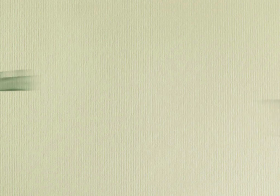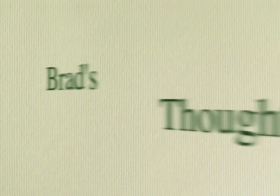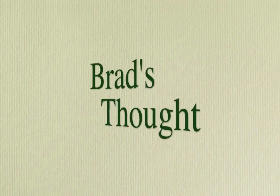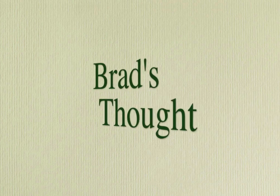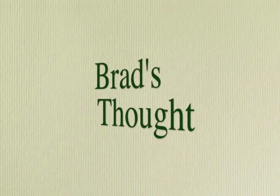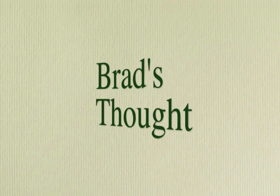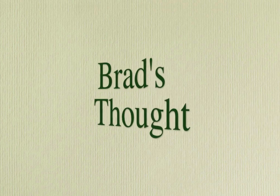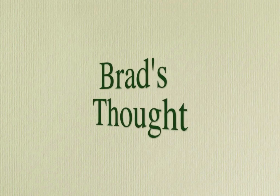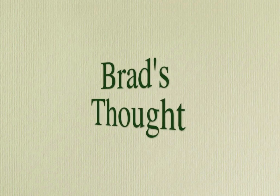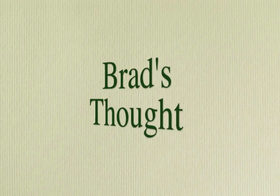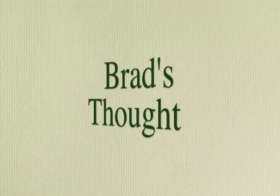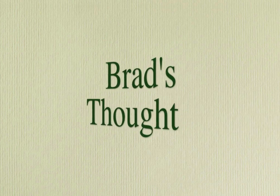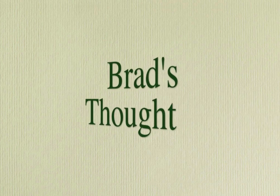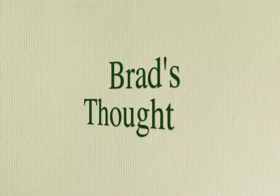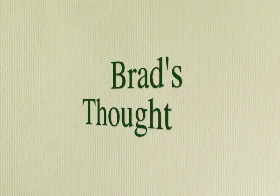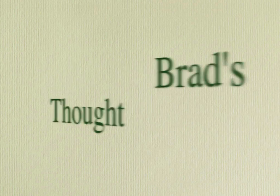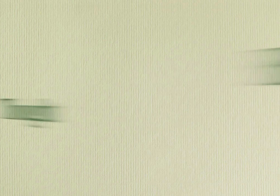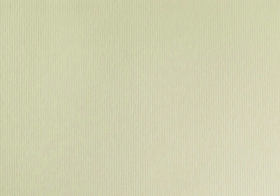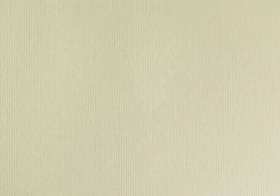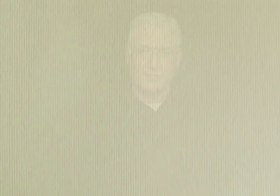with anyone else.